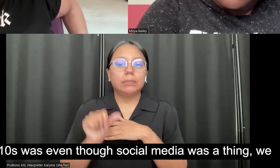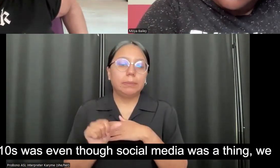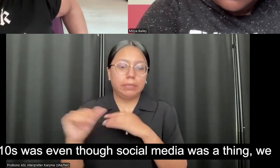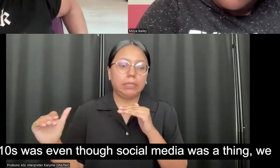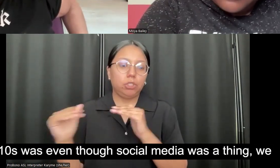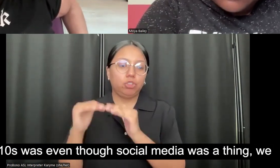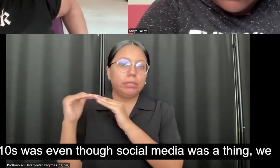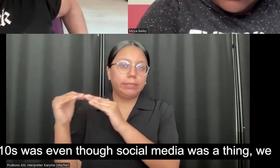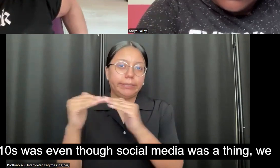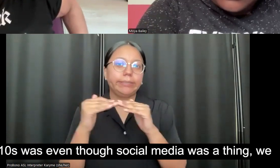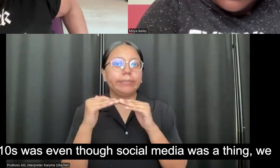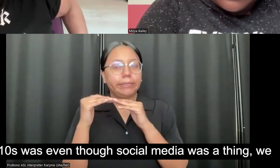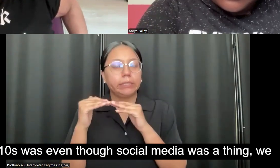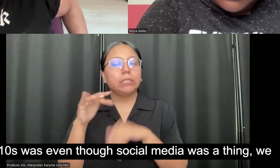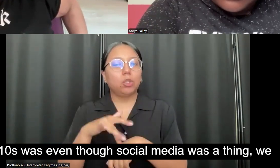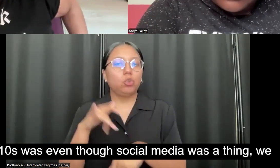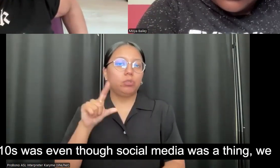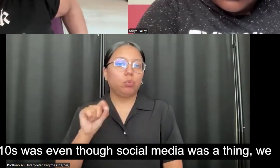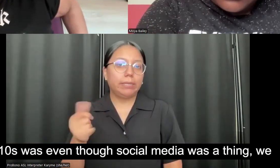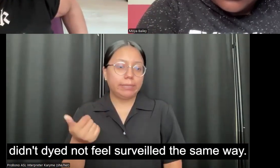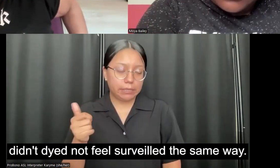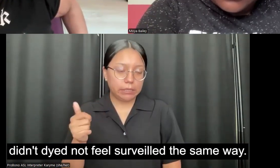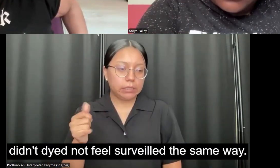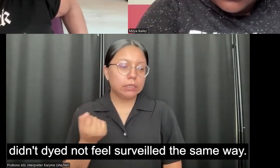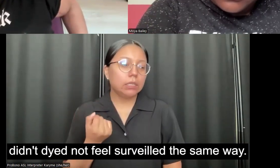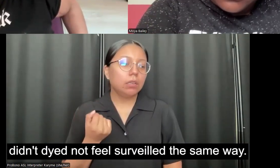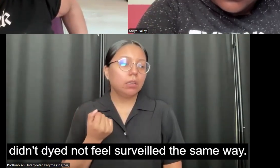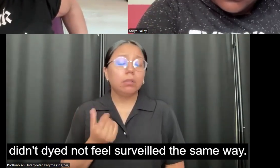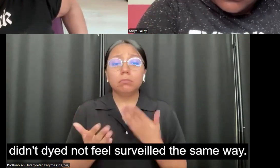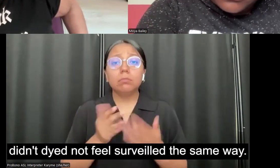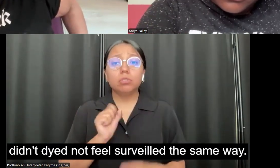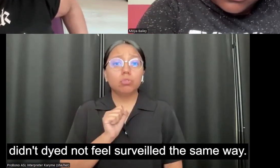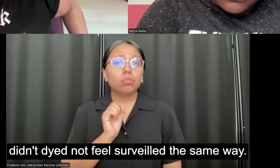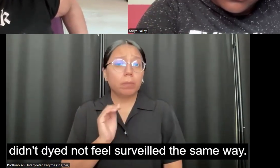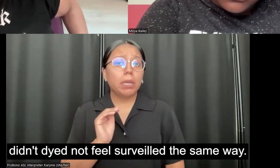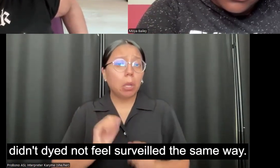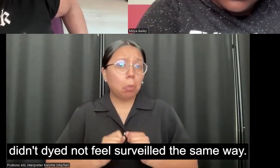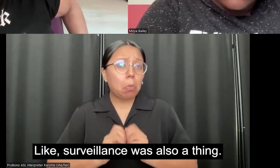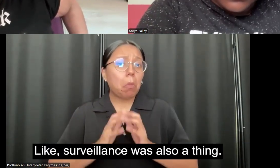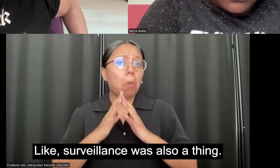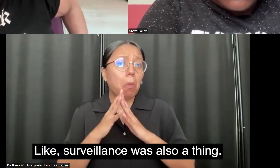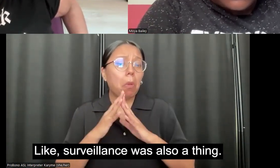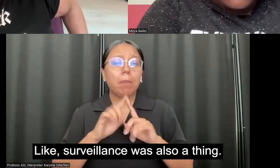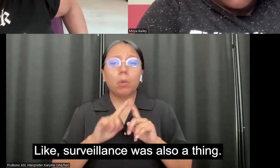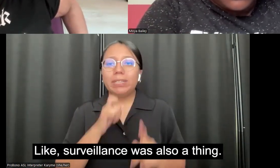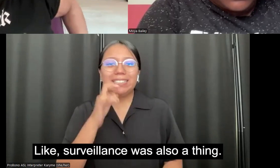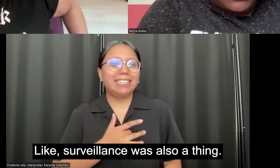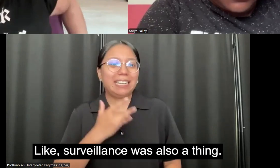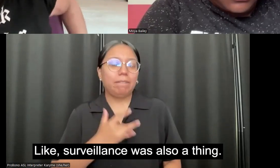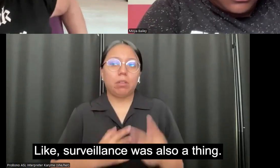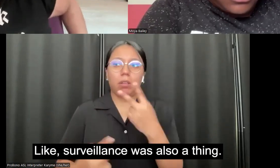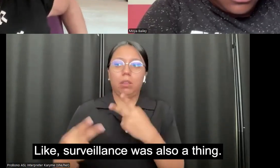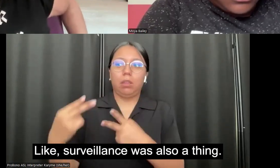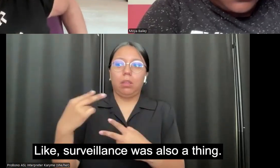2010s was even though social media was a thing, we did not feel surveilled the same way. Like, I mean,